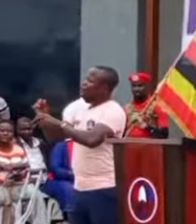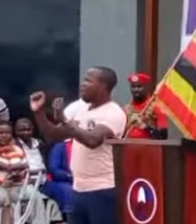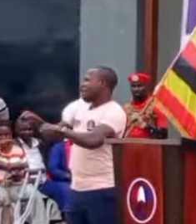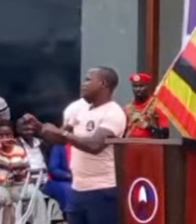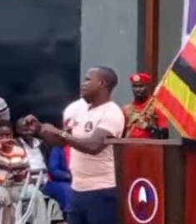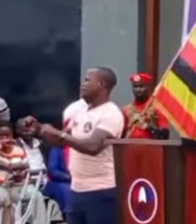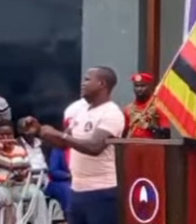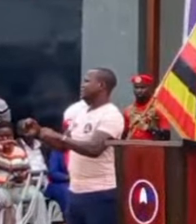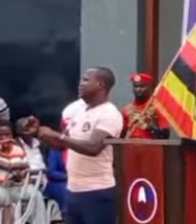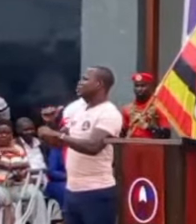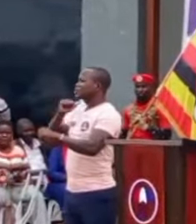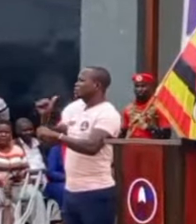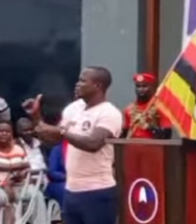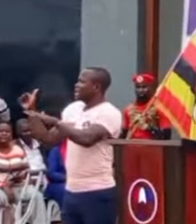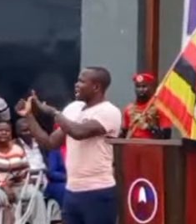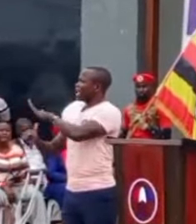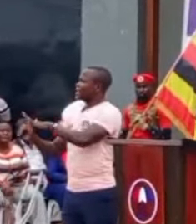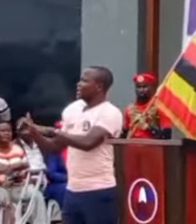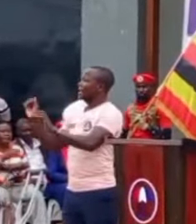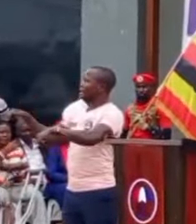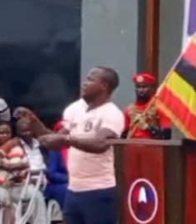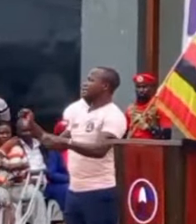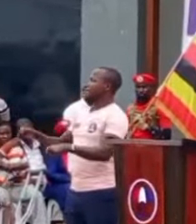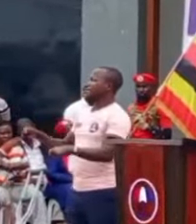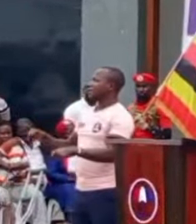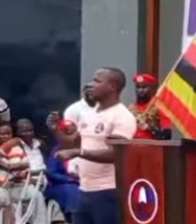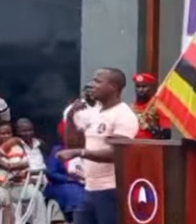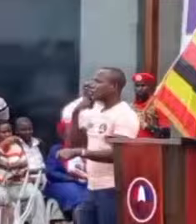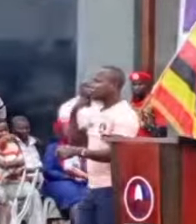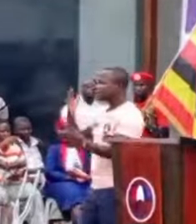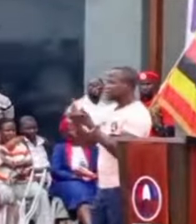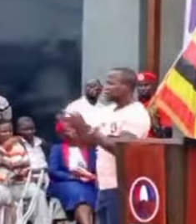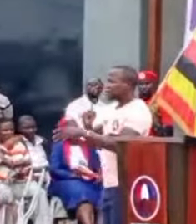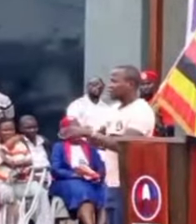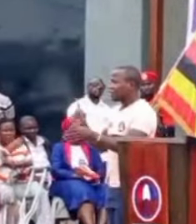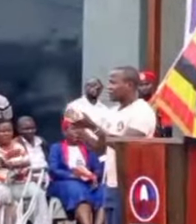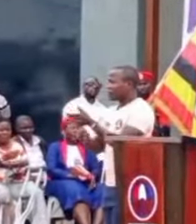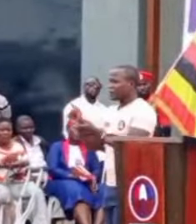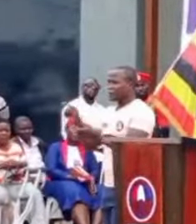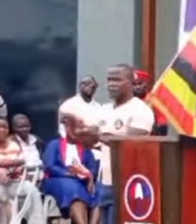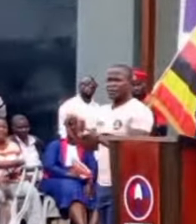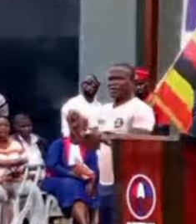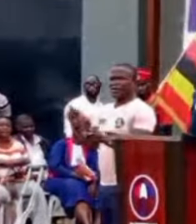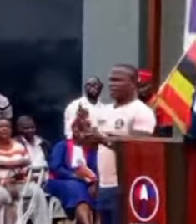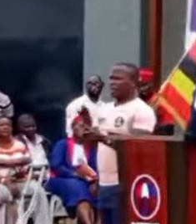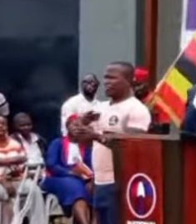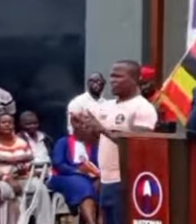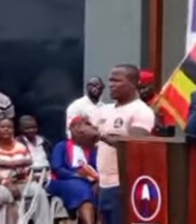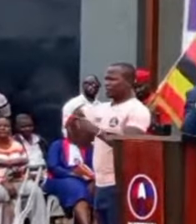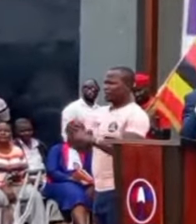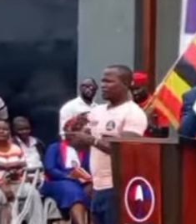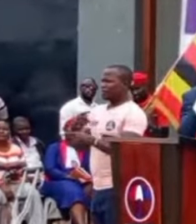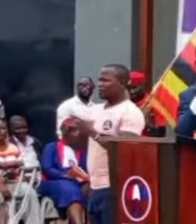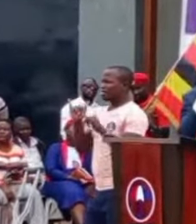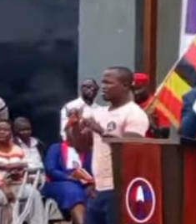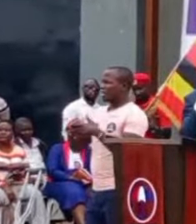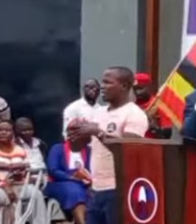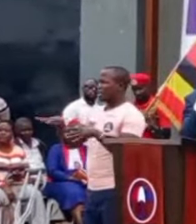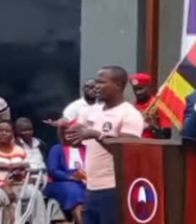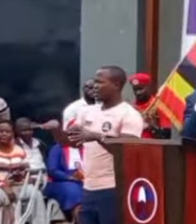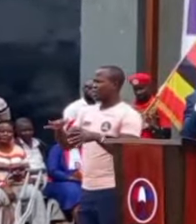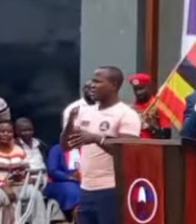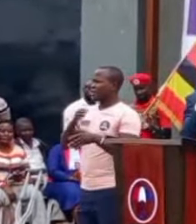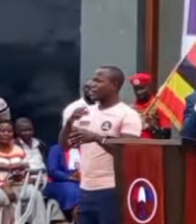ability waliwo omwana gwosanga nga mwemulowooza alina ekyamu ku mutwe waliwo omusajja mukwano gwange abeerawo mu